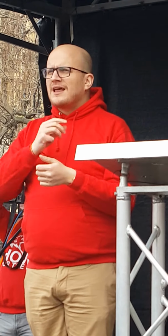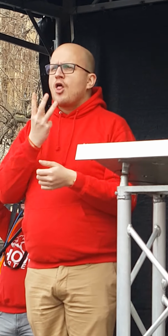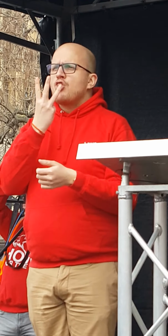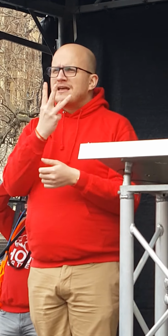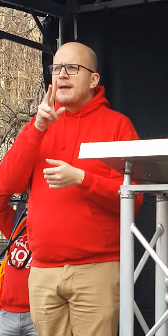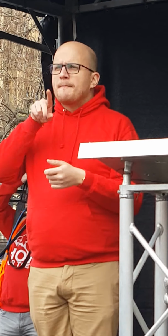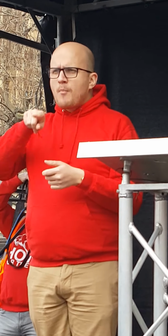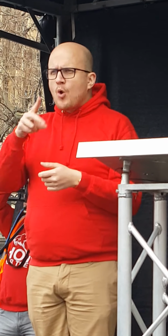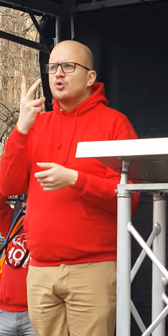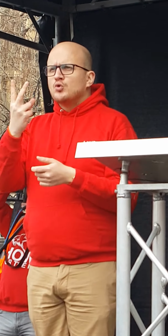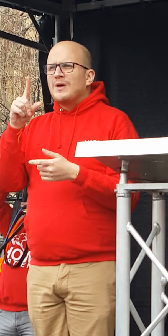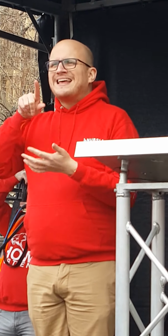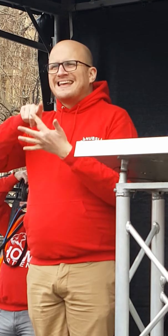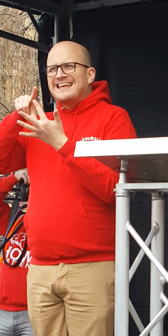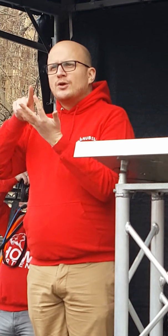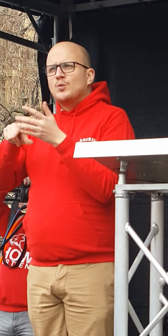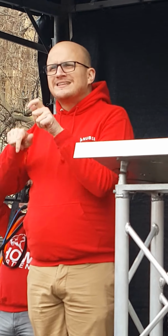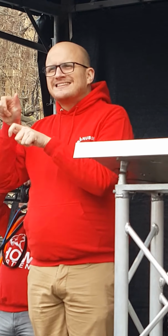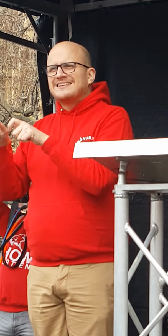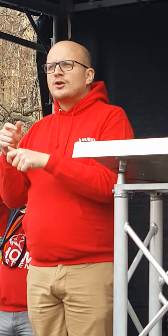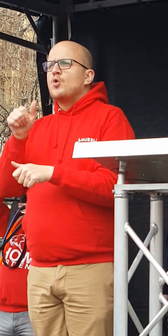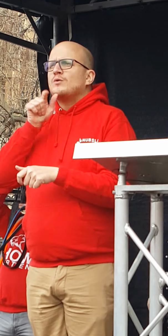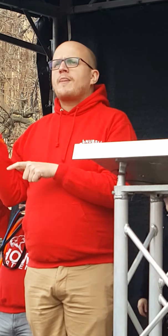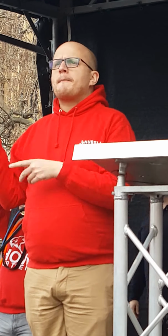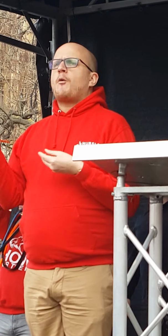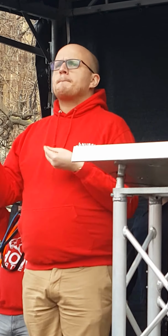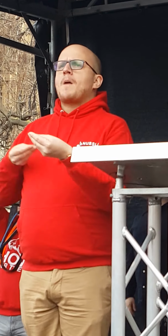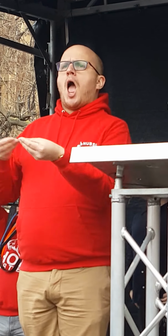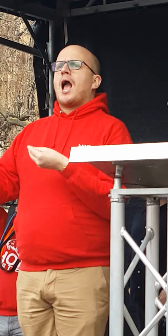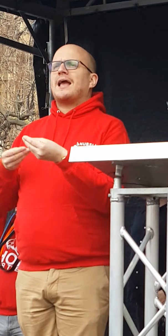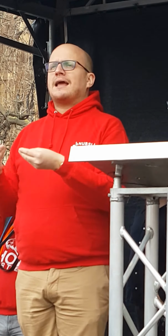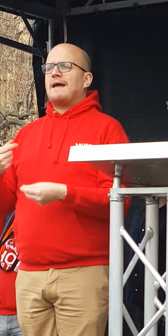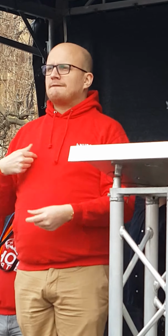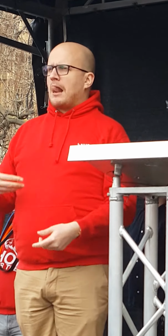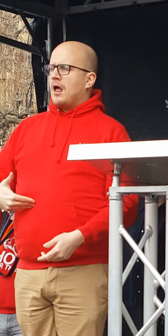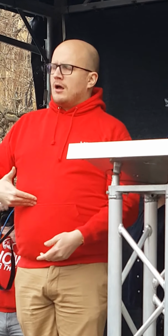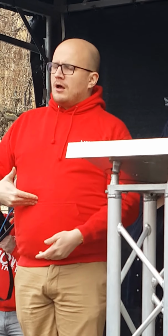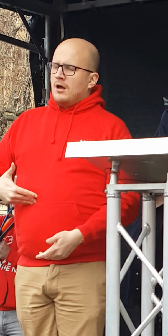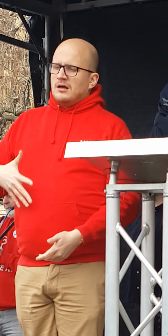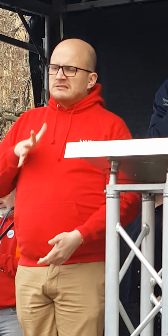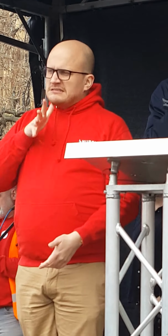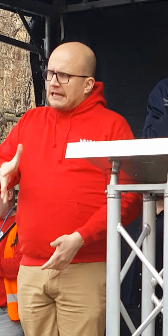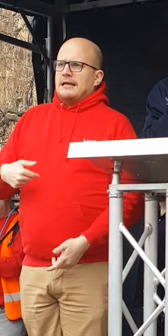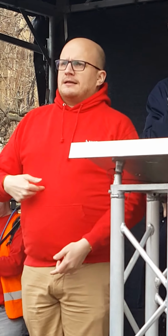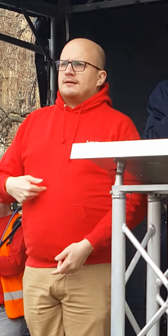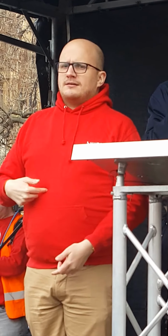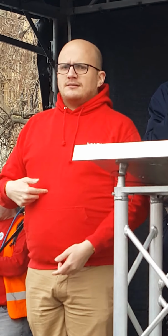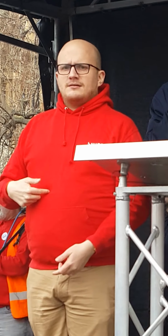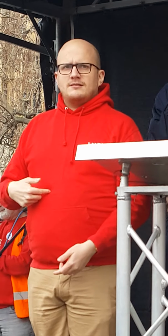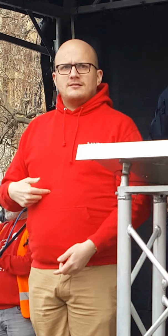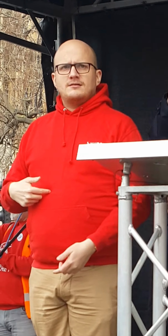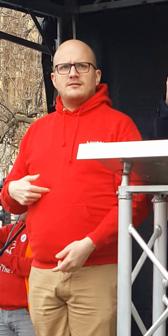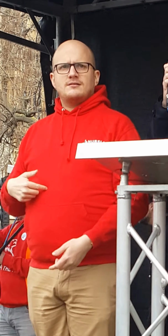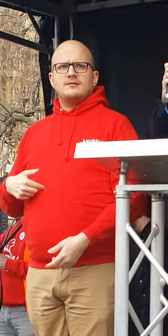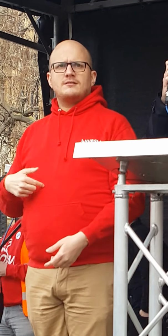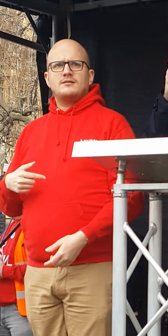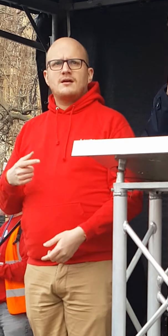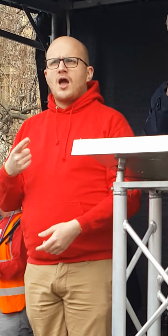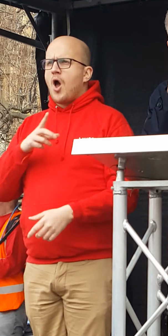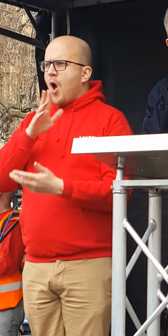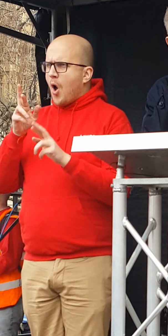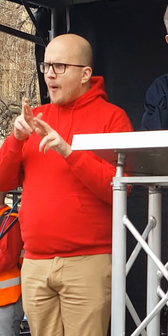a bargaining chip makes me sick to the pit of my stomach. And I hope you all agree.